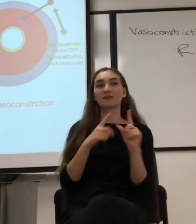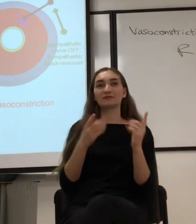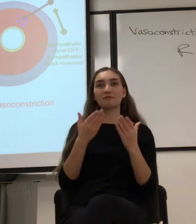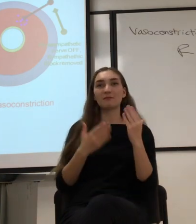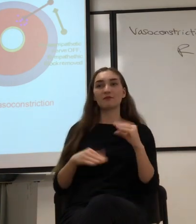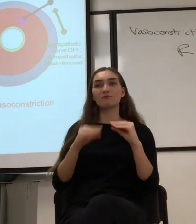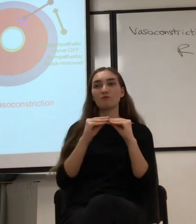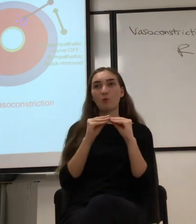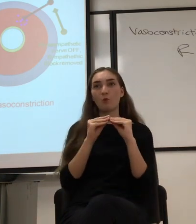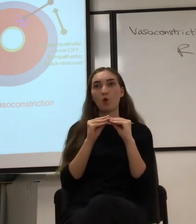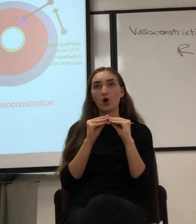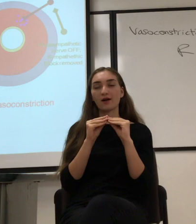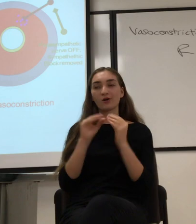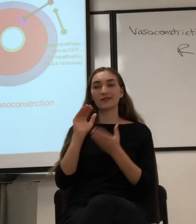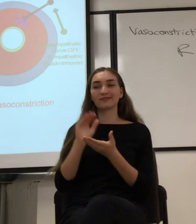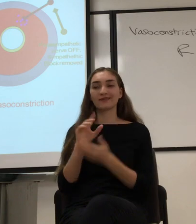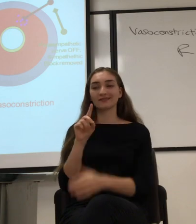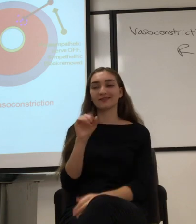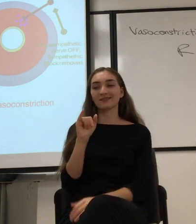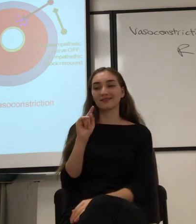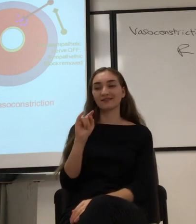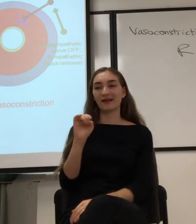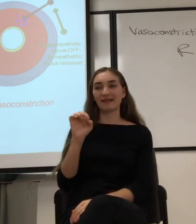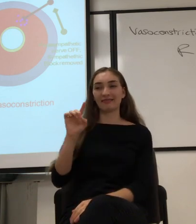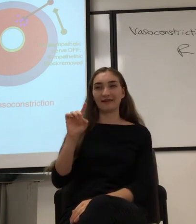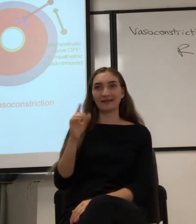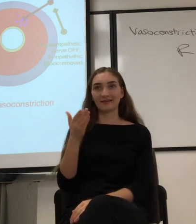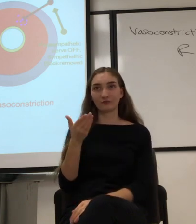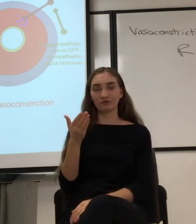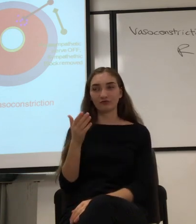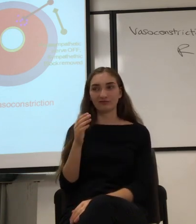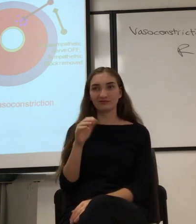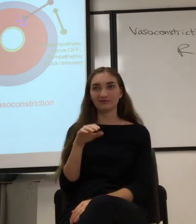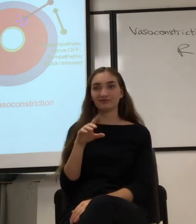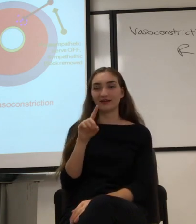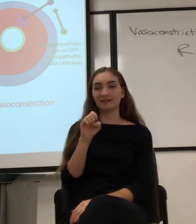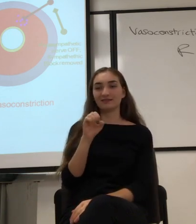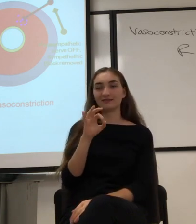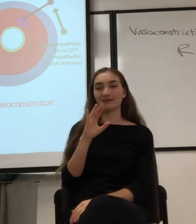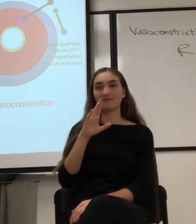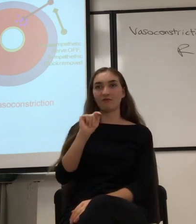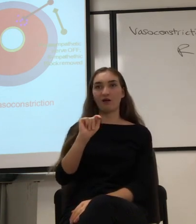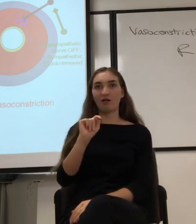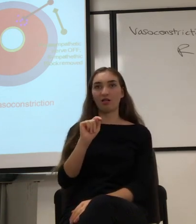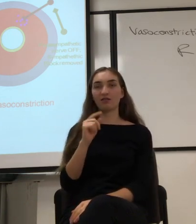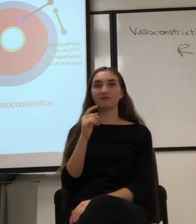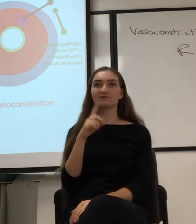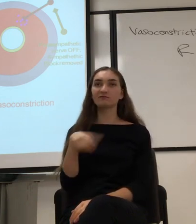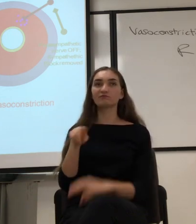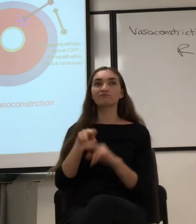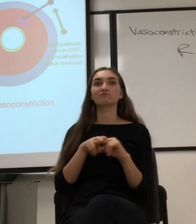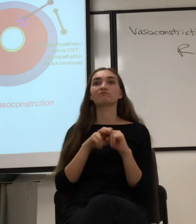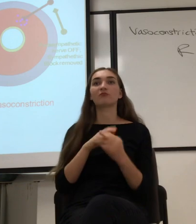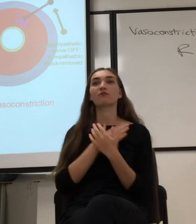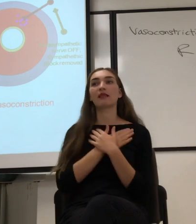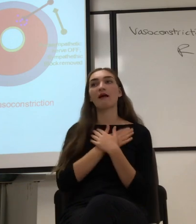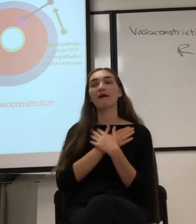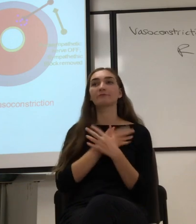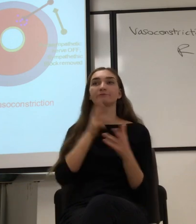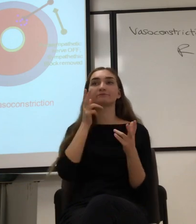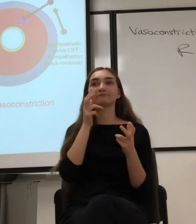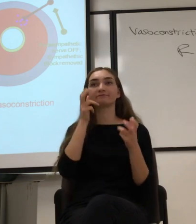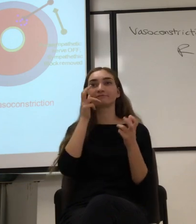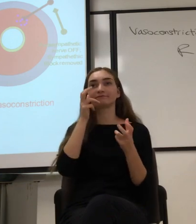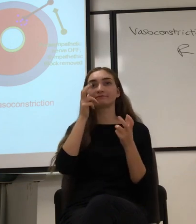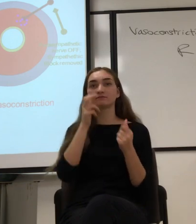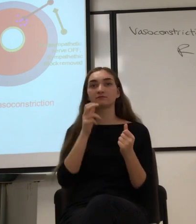here. This is kind of the default. You know, you're relaxed. You're just sitting here listening to me talk. As relaxing